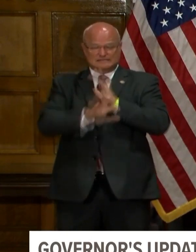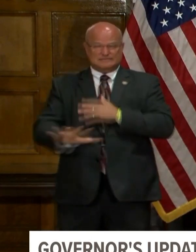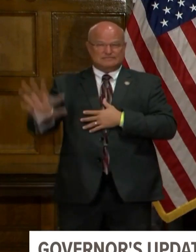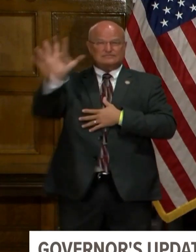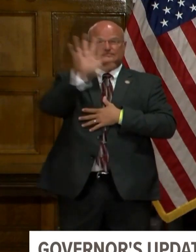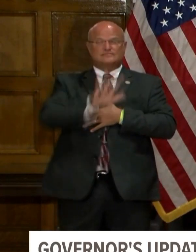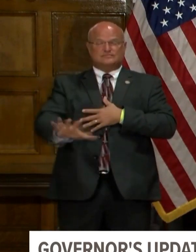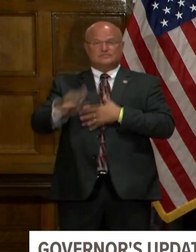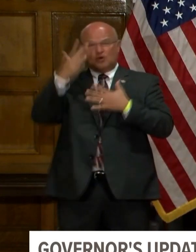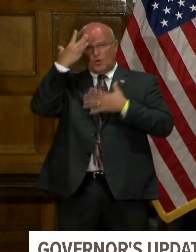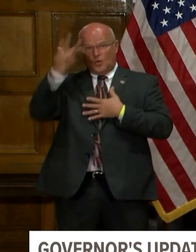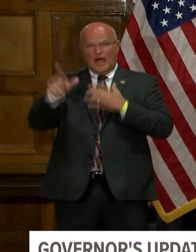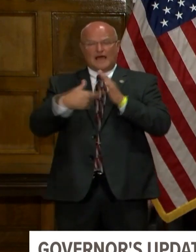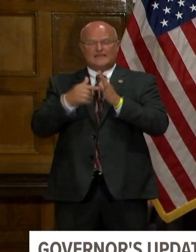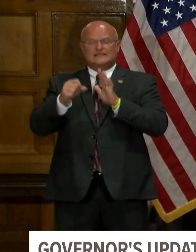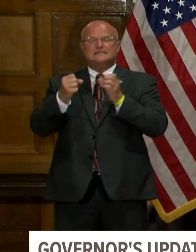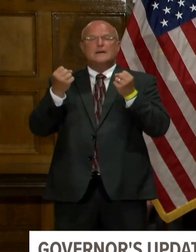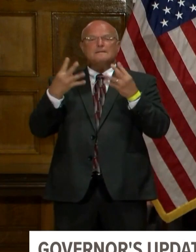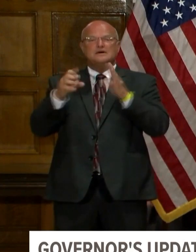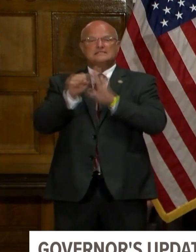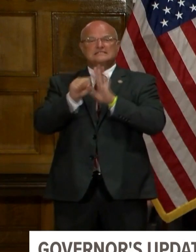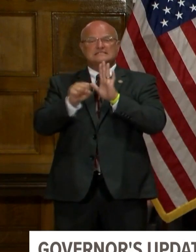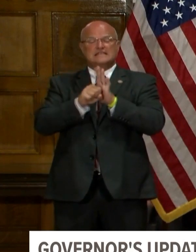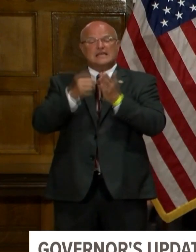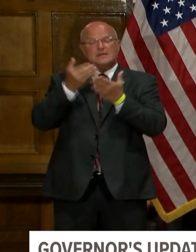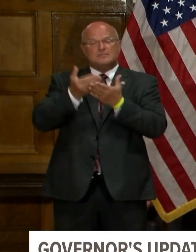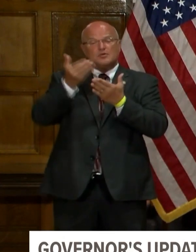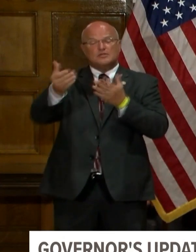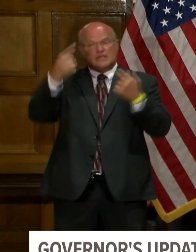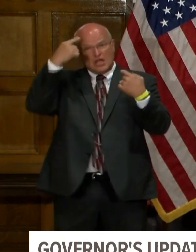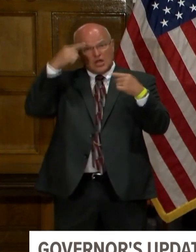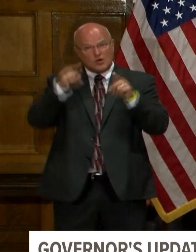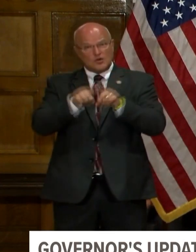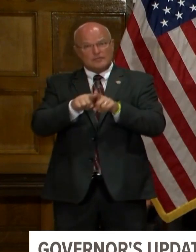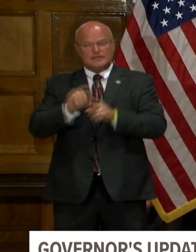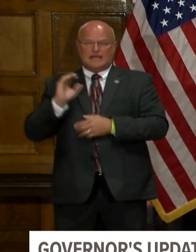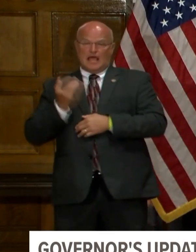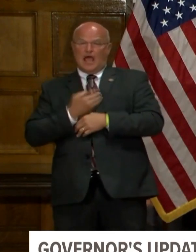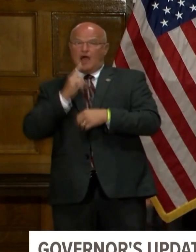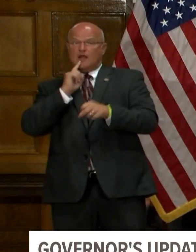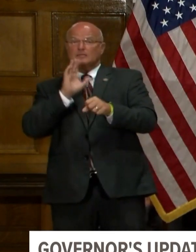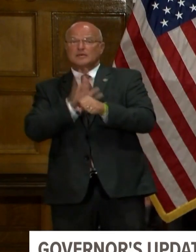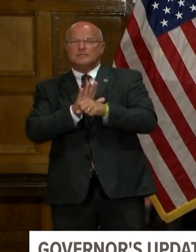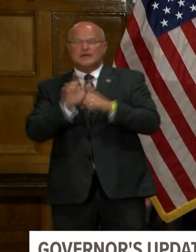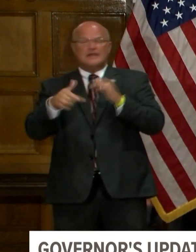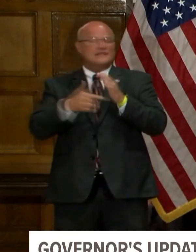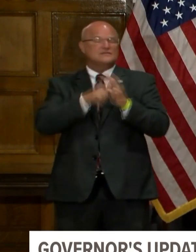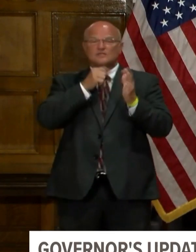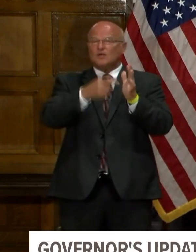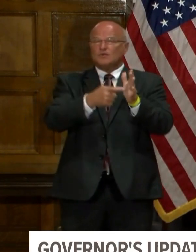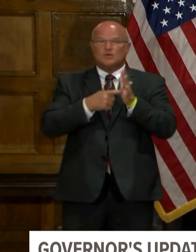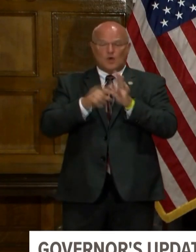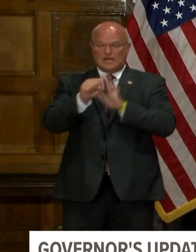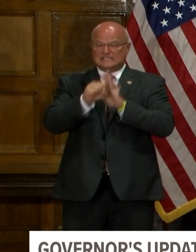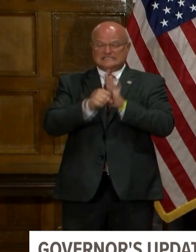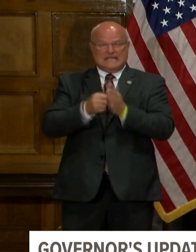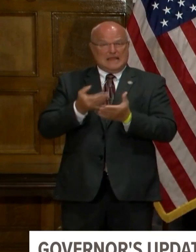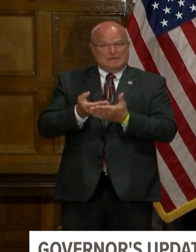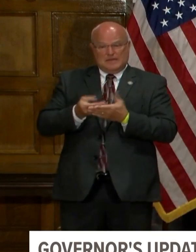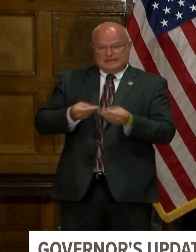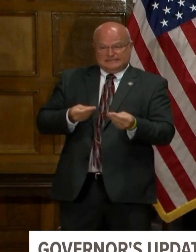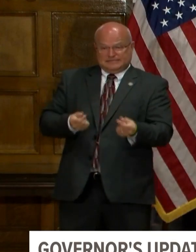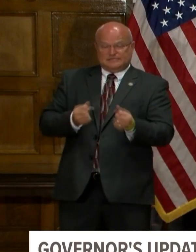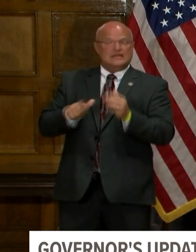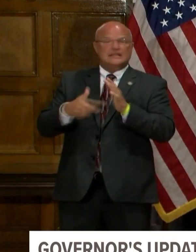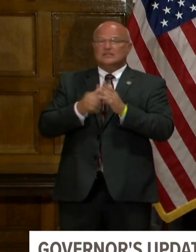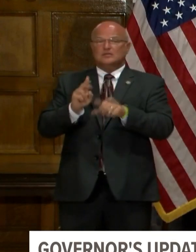a result of this multi-state purchasing agreement. That is our commitment. This will not require any state funds, since this